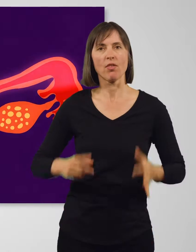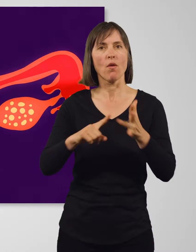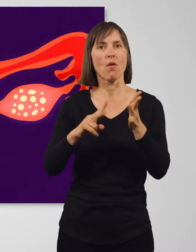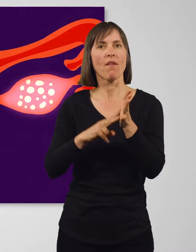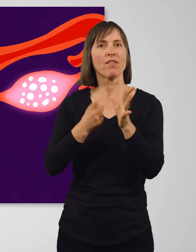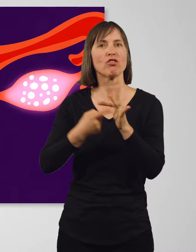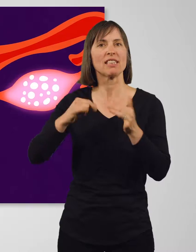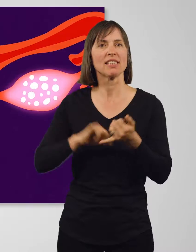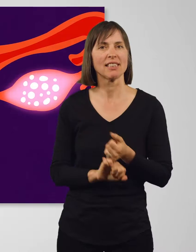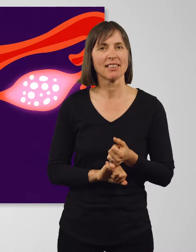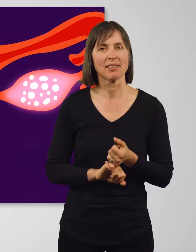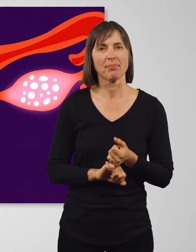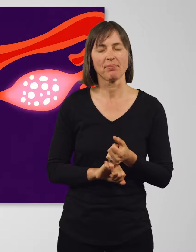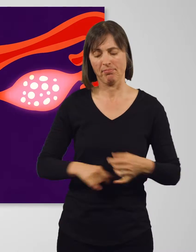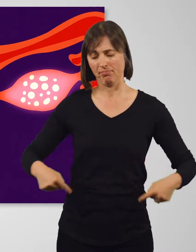and ovaries.